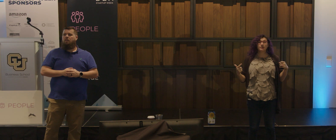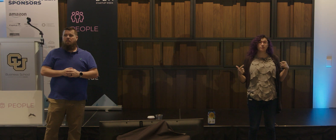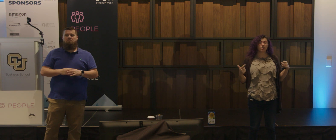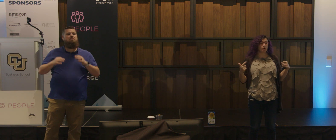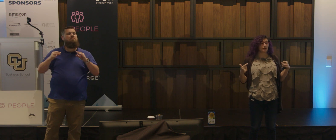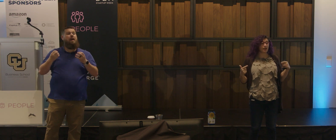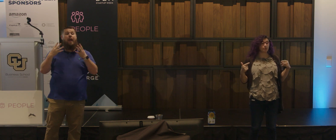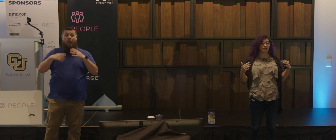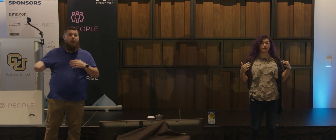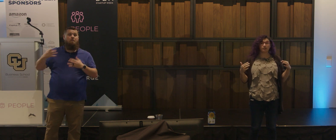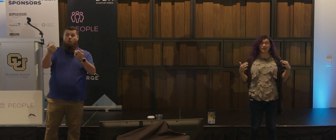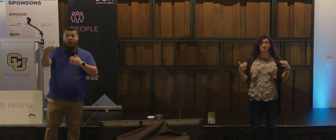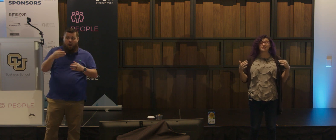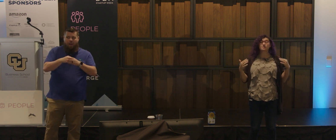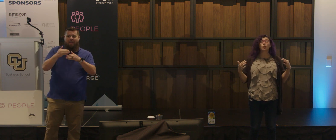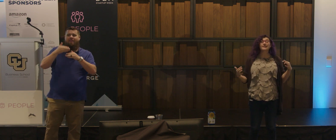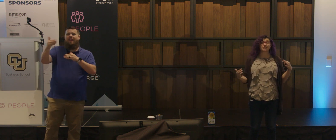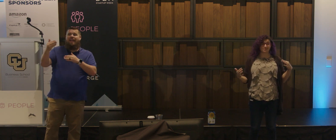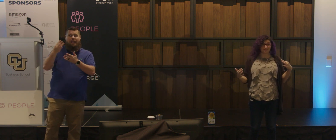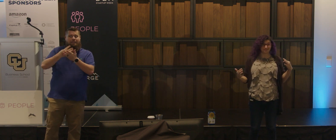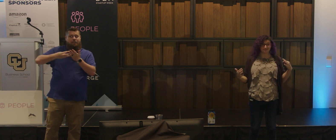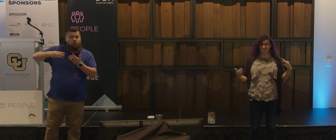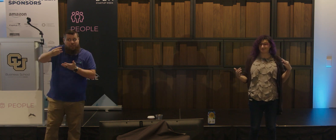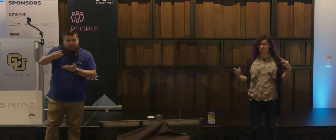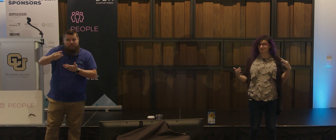How many people are hoping to hire within the next 6 weeks?